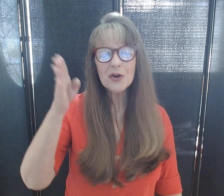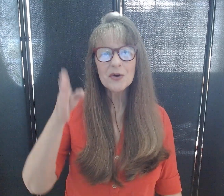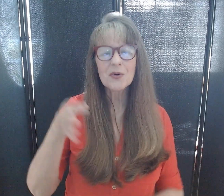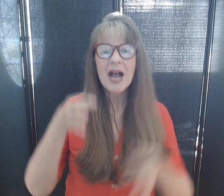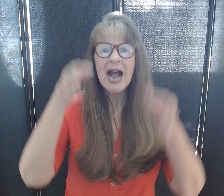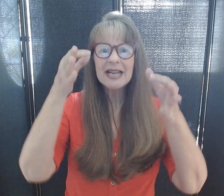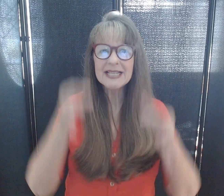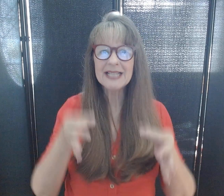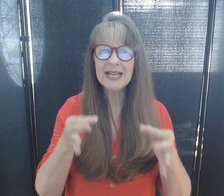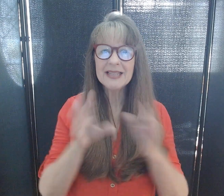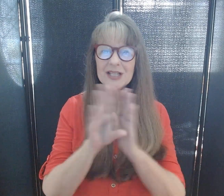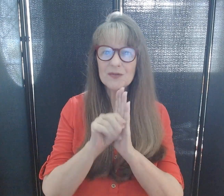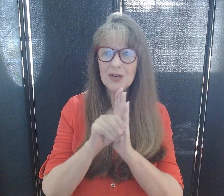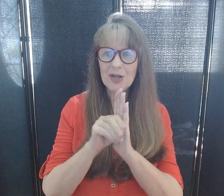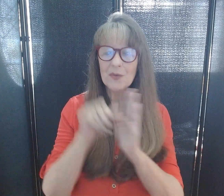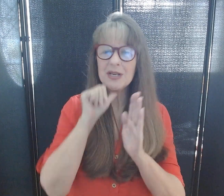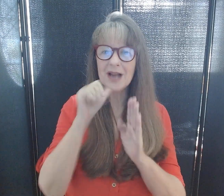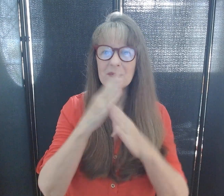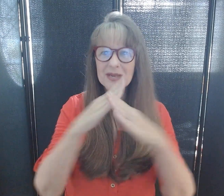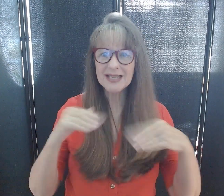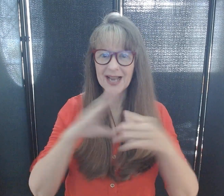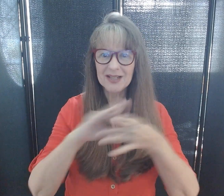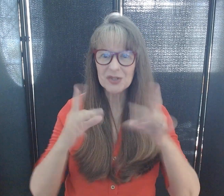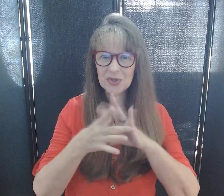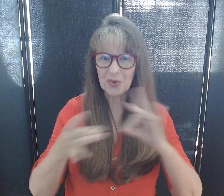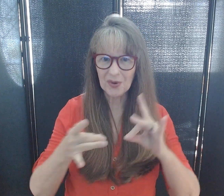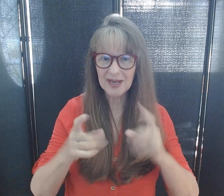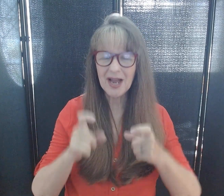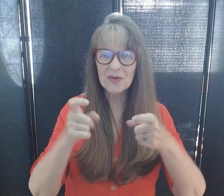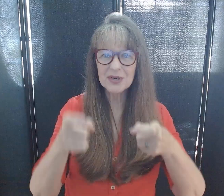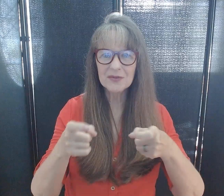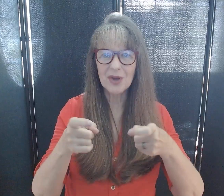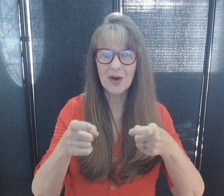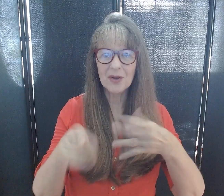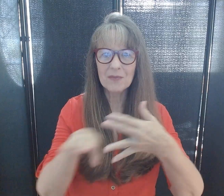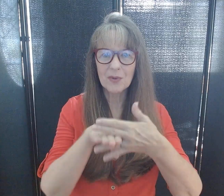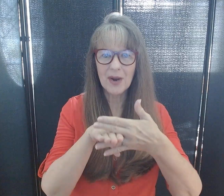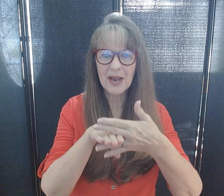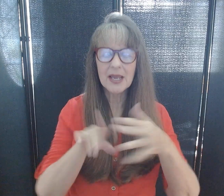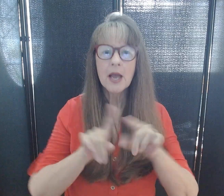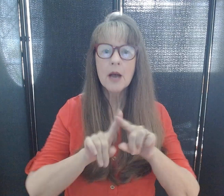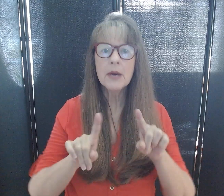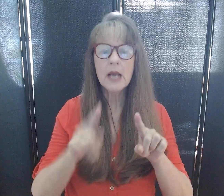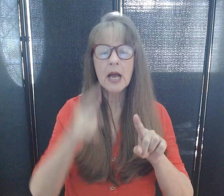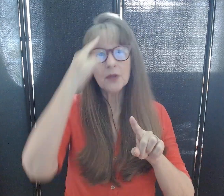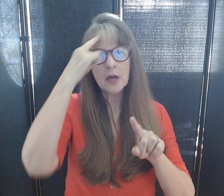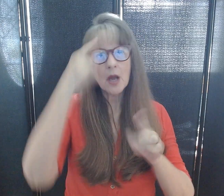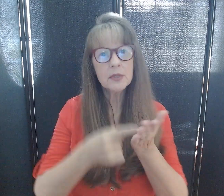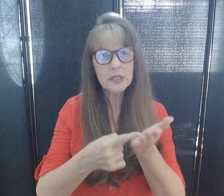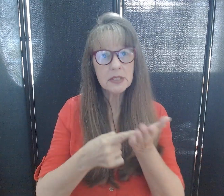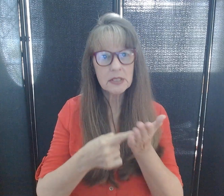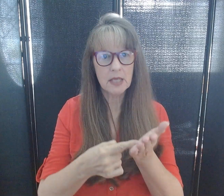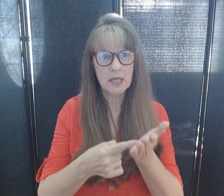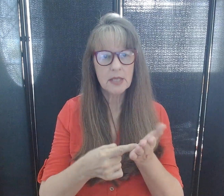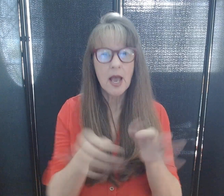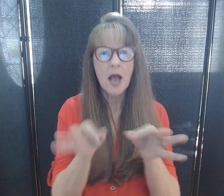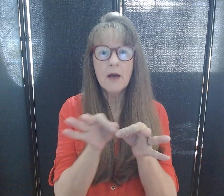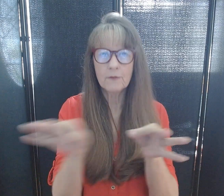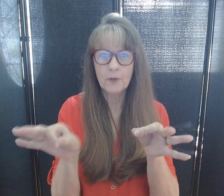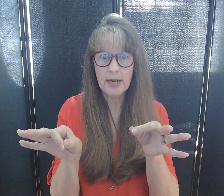Hello, I decided this video would not be a silent story. I'll give y'all a break, but I thought I would discuss a